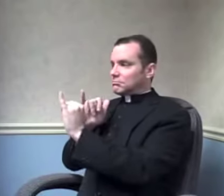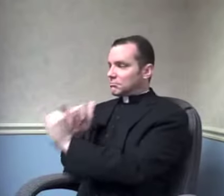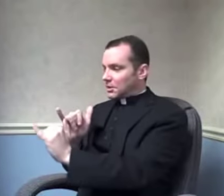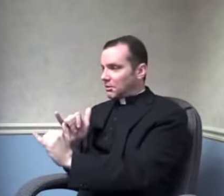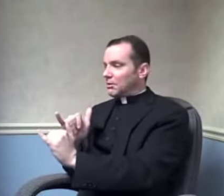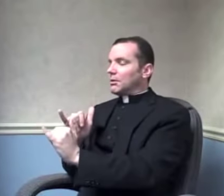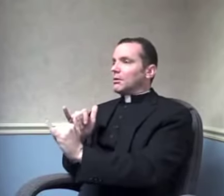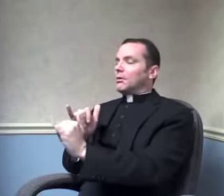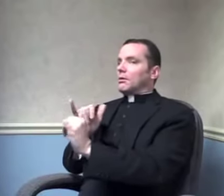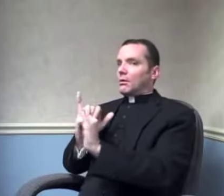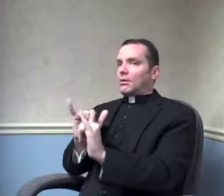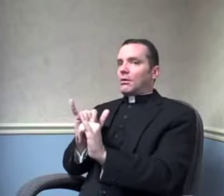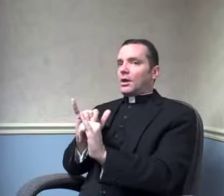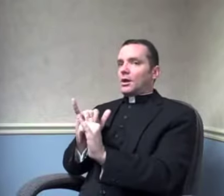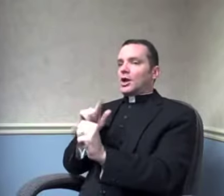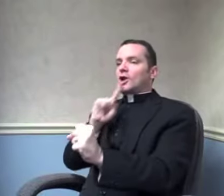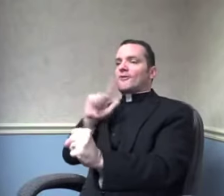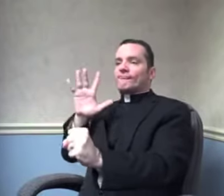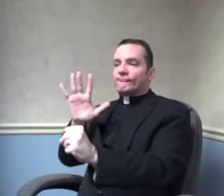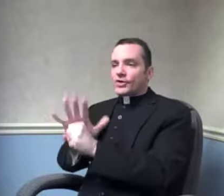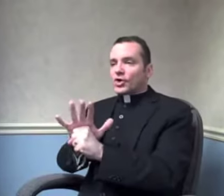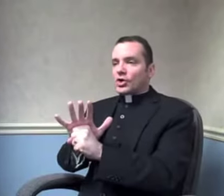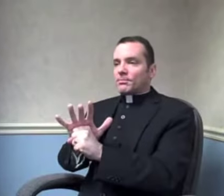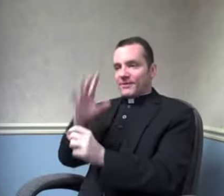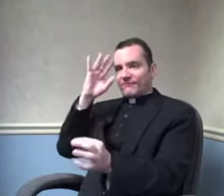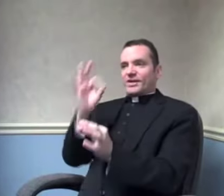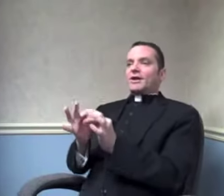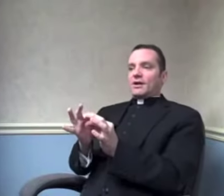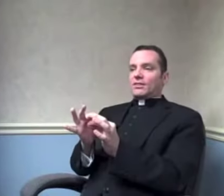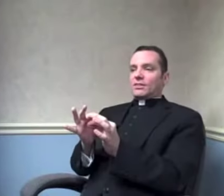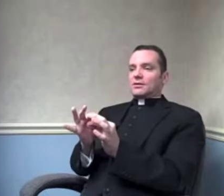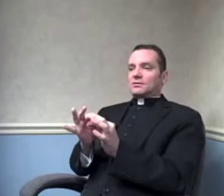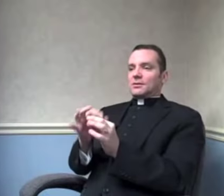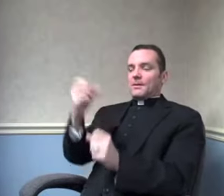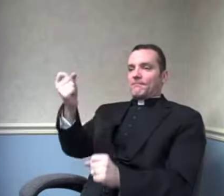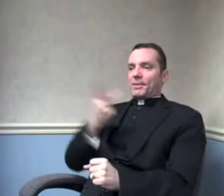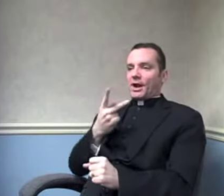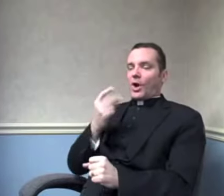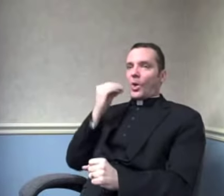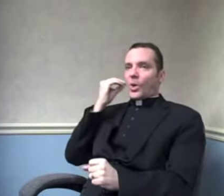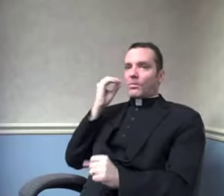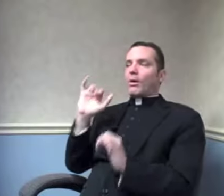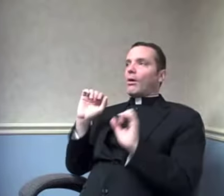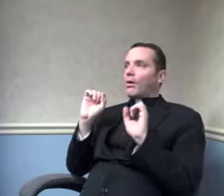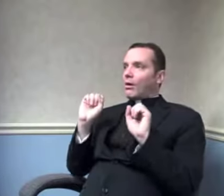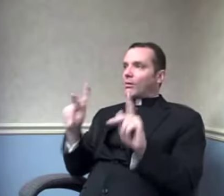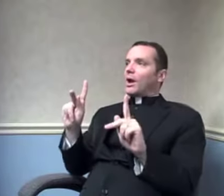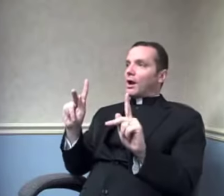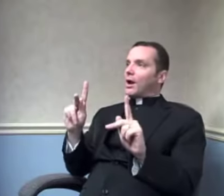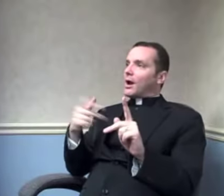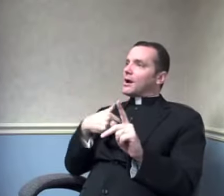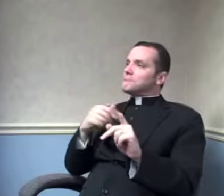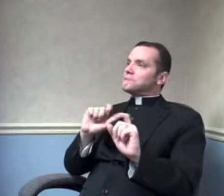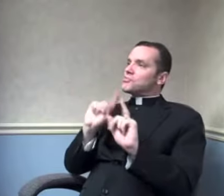of the same faith, all there for the same reason. It confirmed their faith. So when they came back